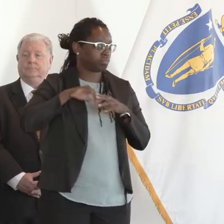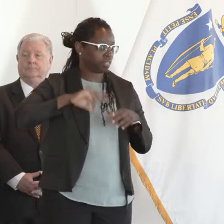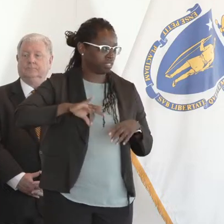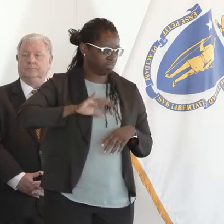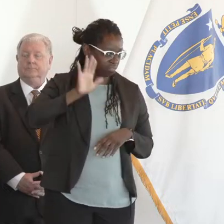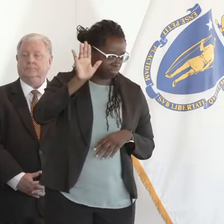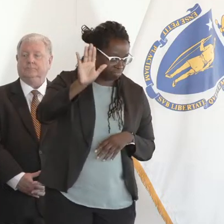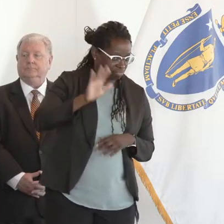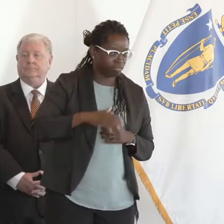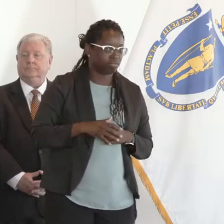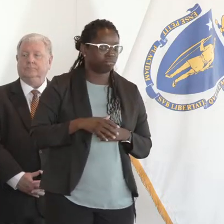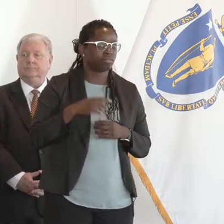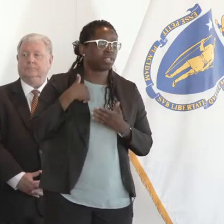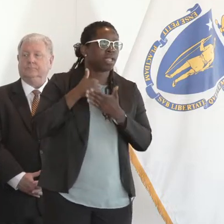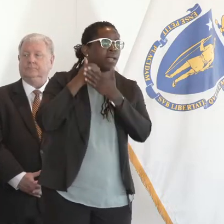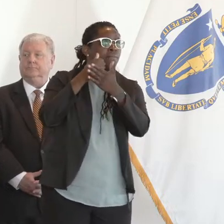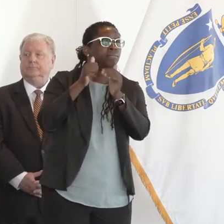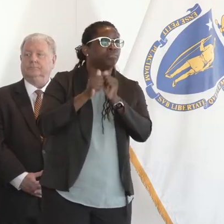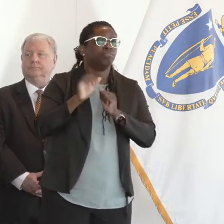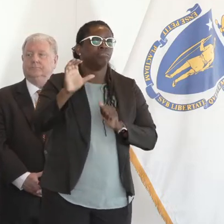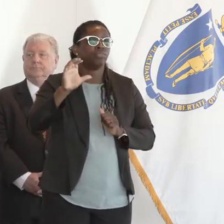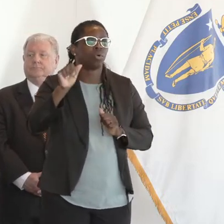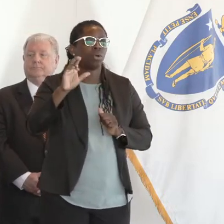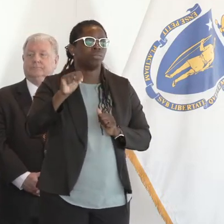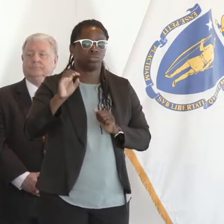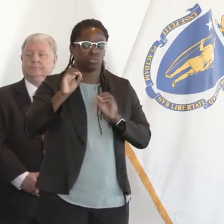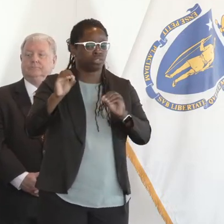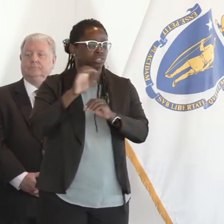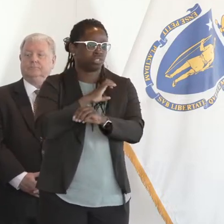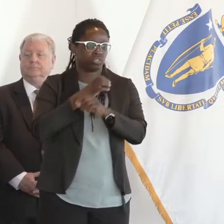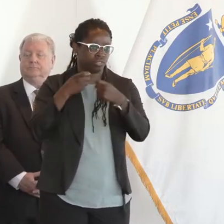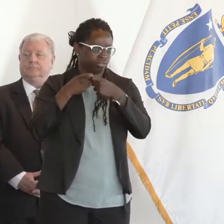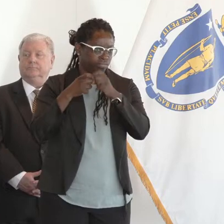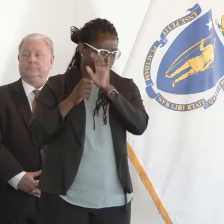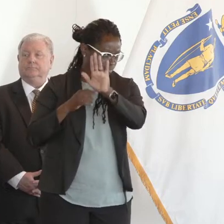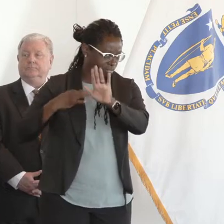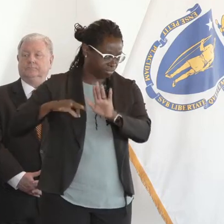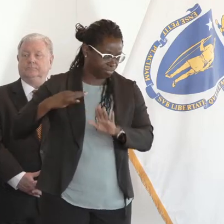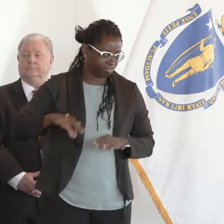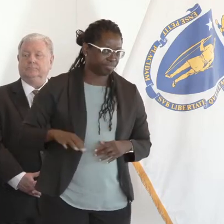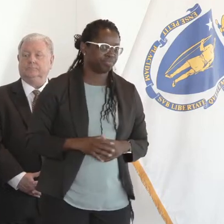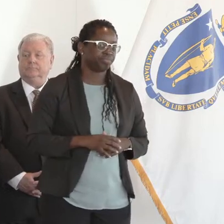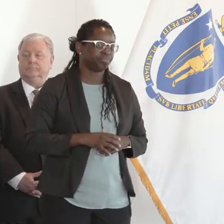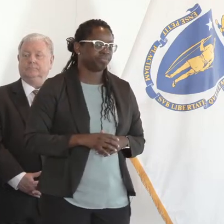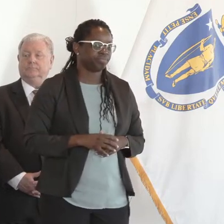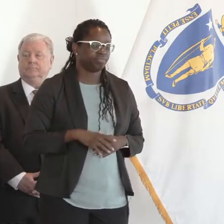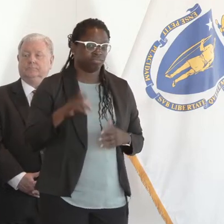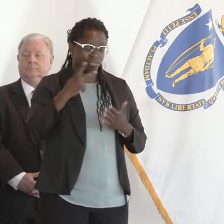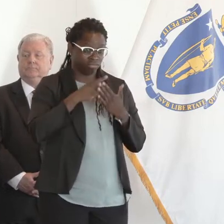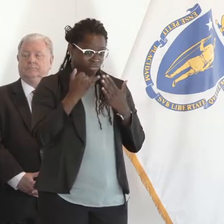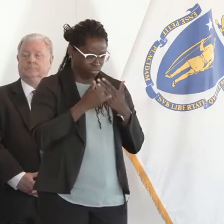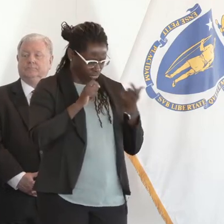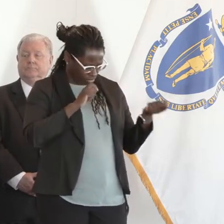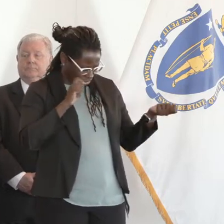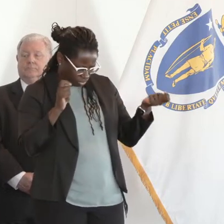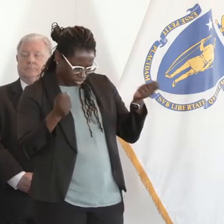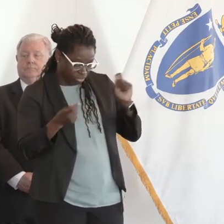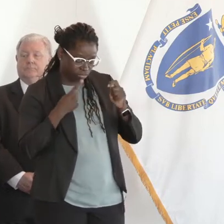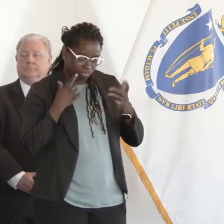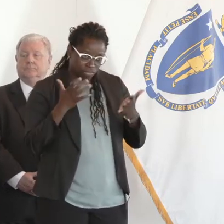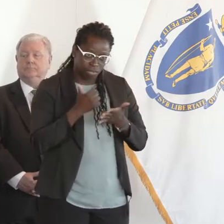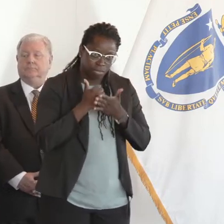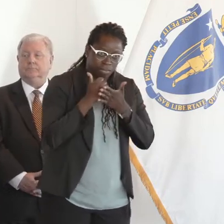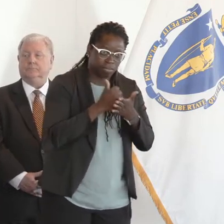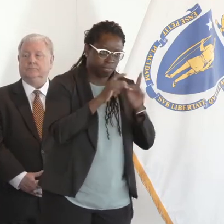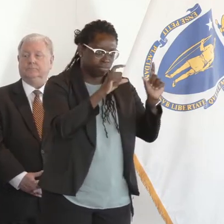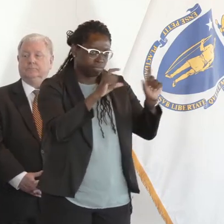multiple days. So look, these projects are game changers, but we also know there's room. There's so much more room for the work ahead,